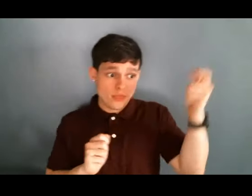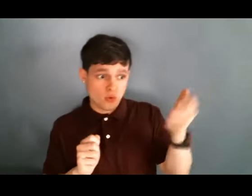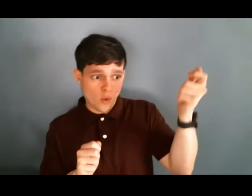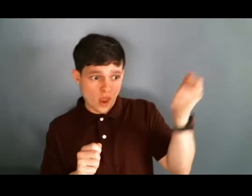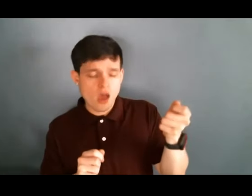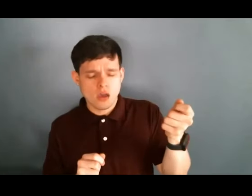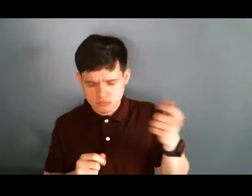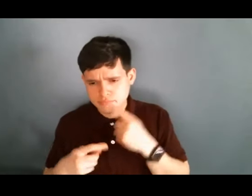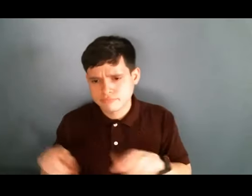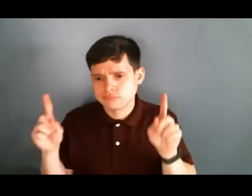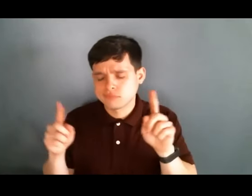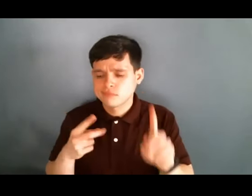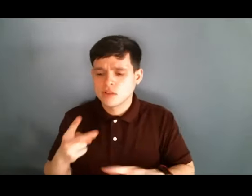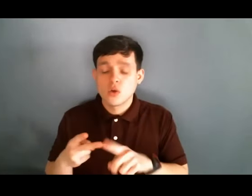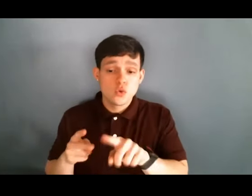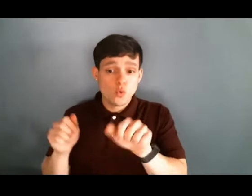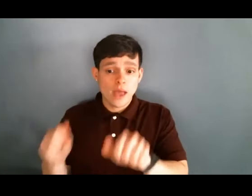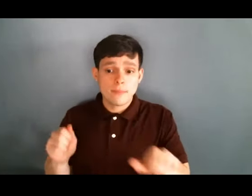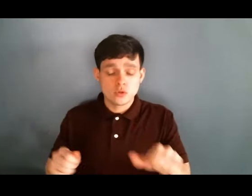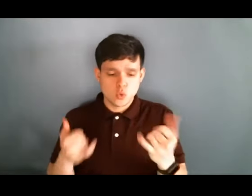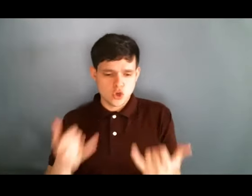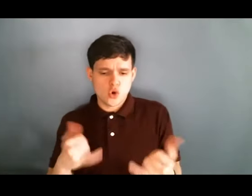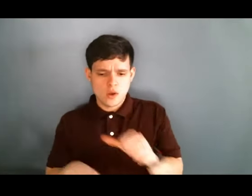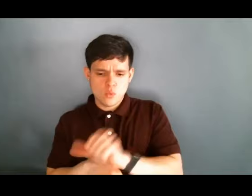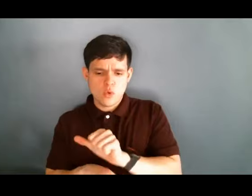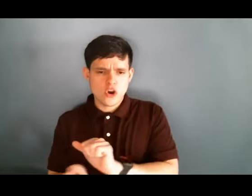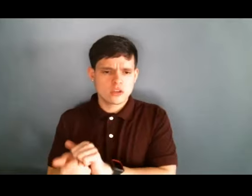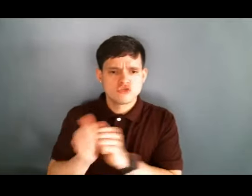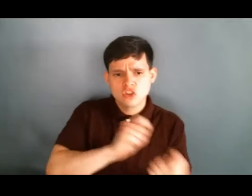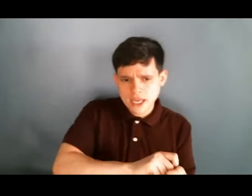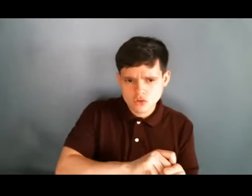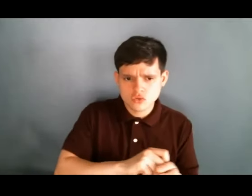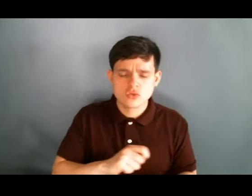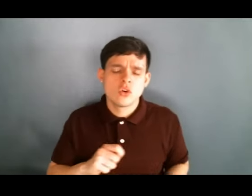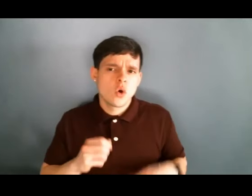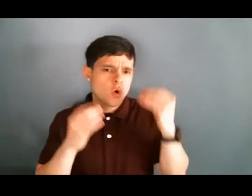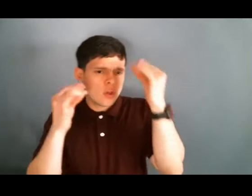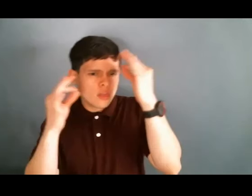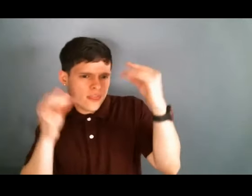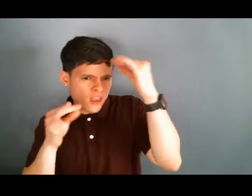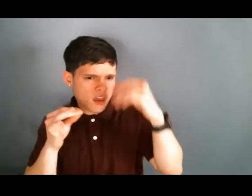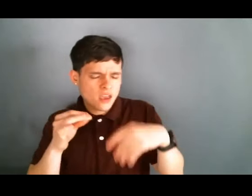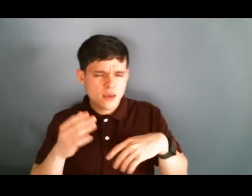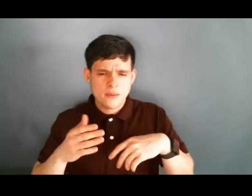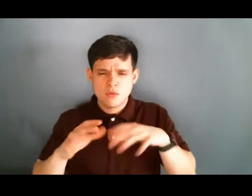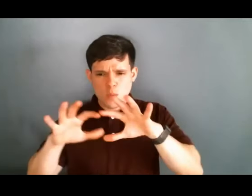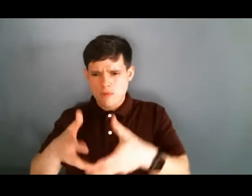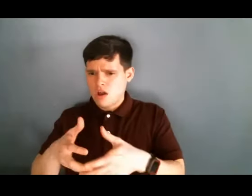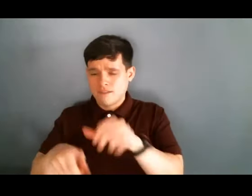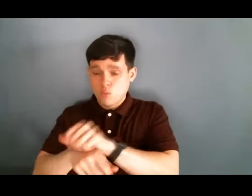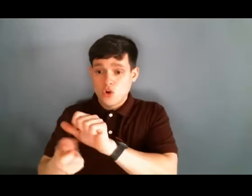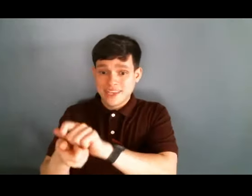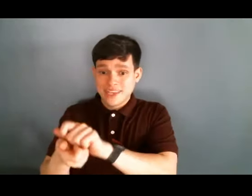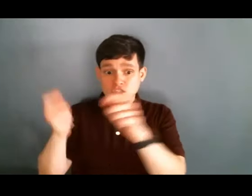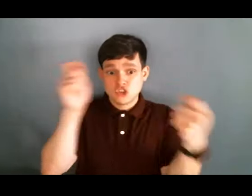to transform an existing work or an existing way of thinking or body of work in a significant way, we're open